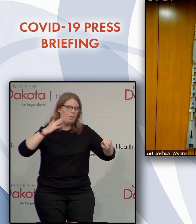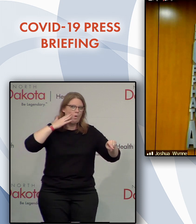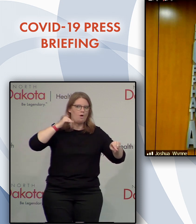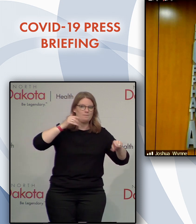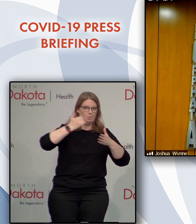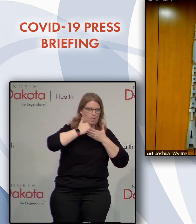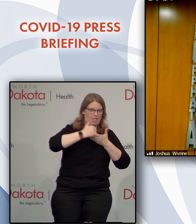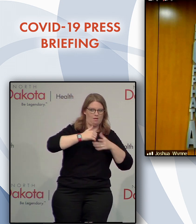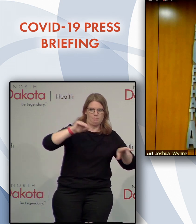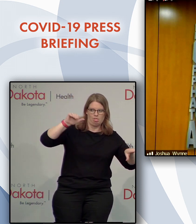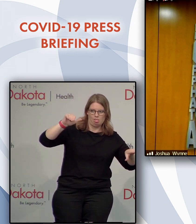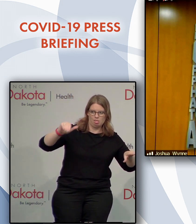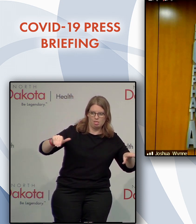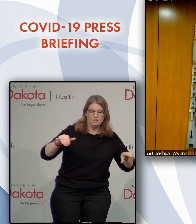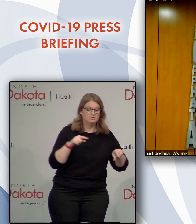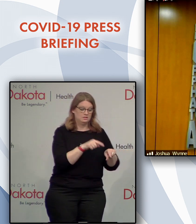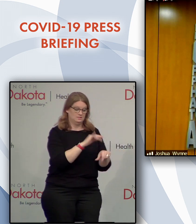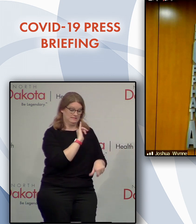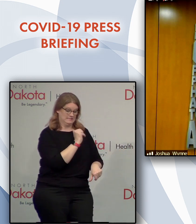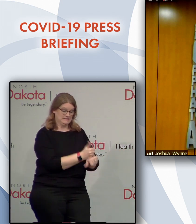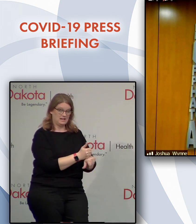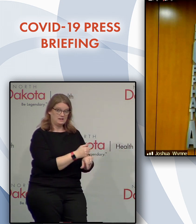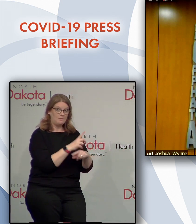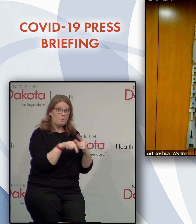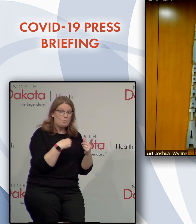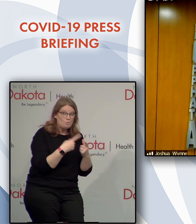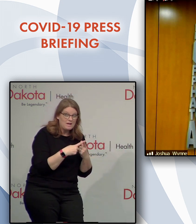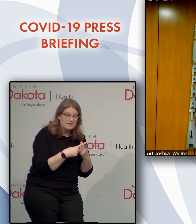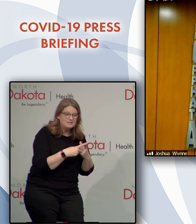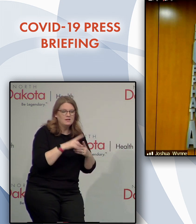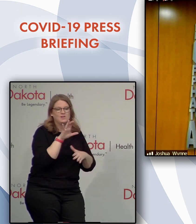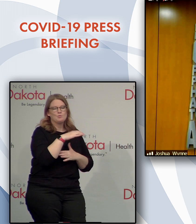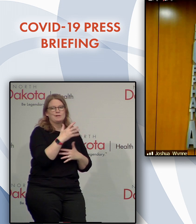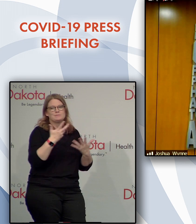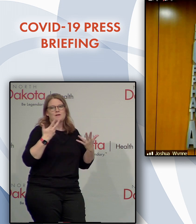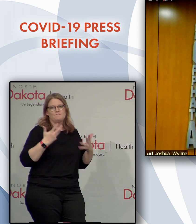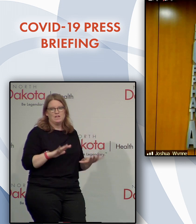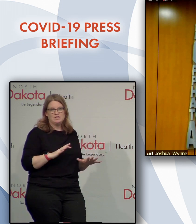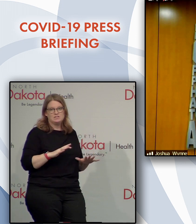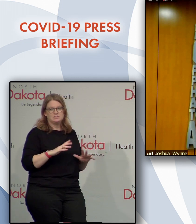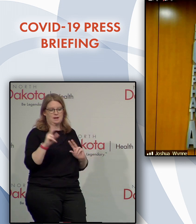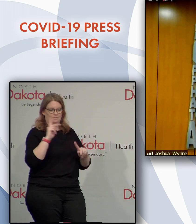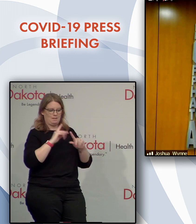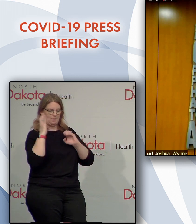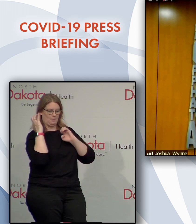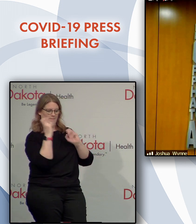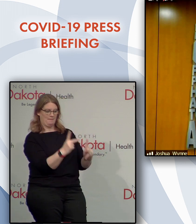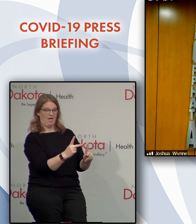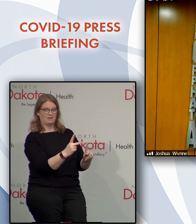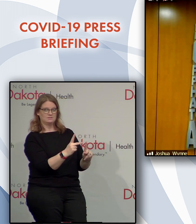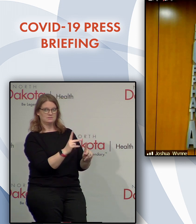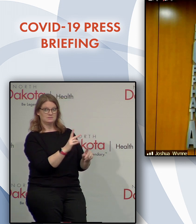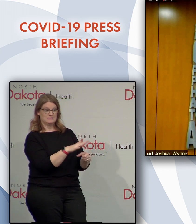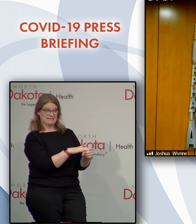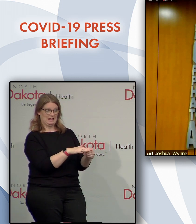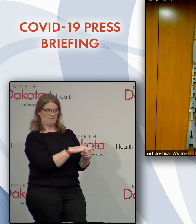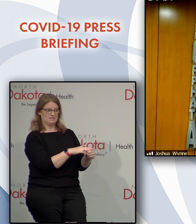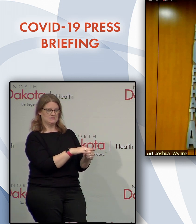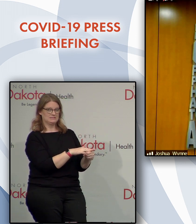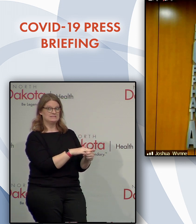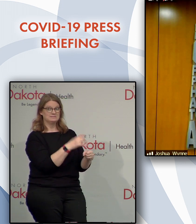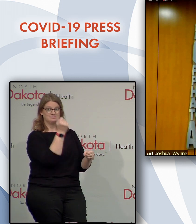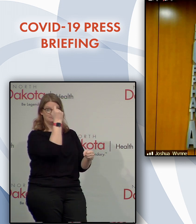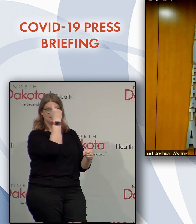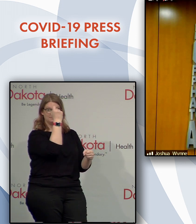when everyone returns to campus after the holidays, because we are a little concerned that we're going to see